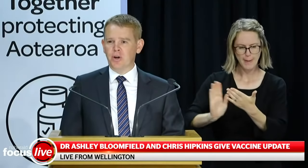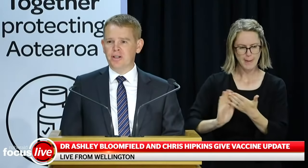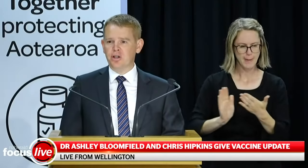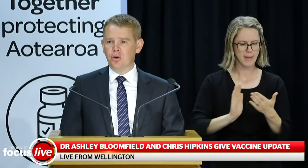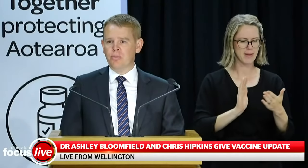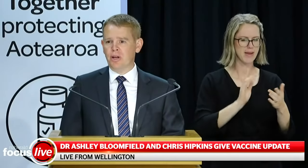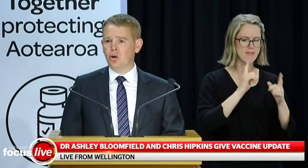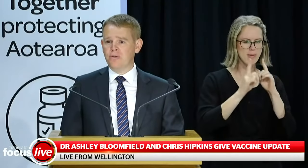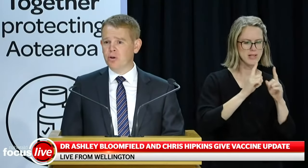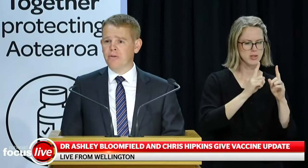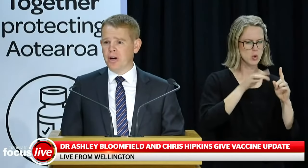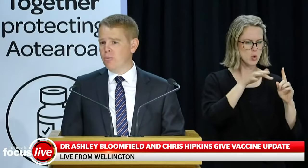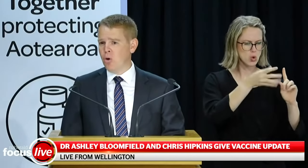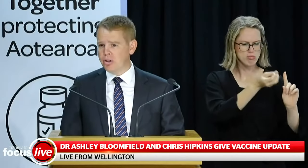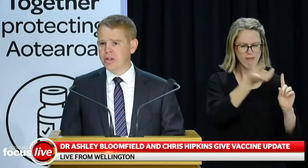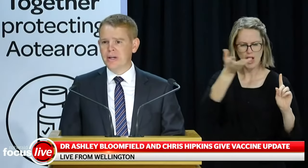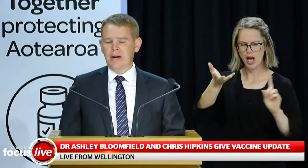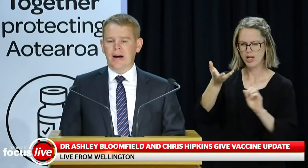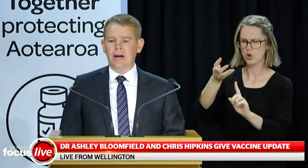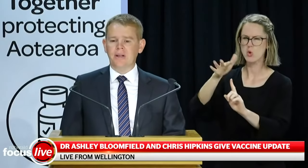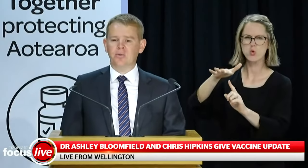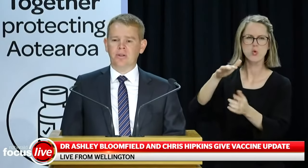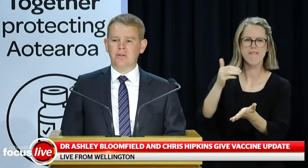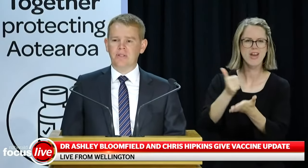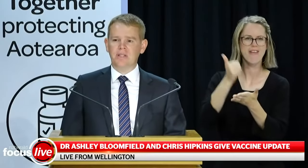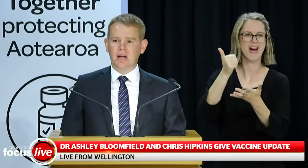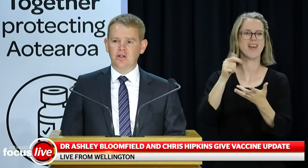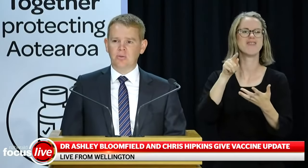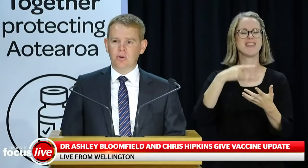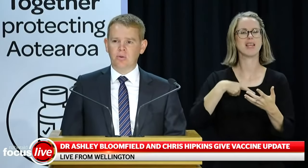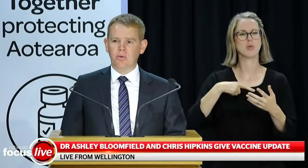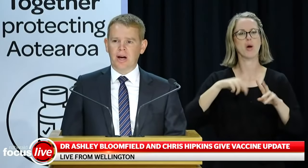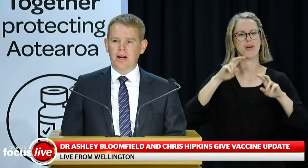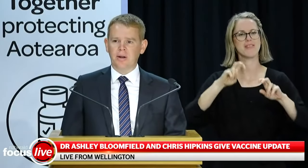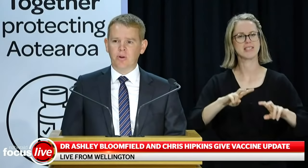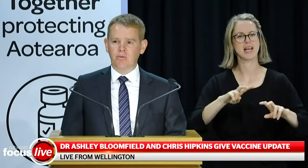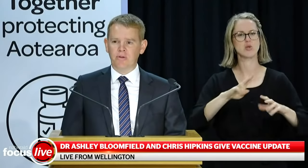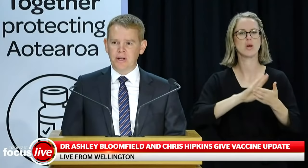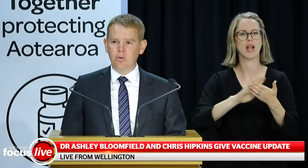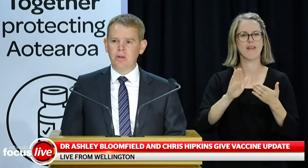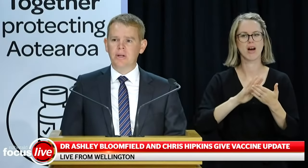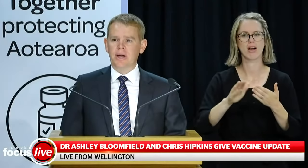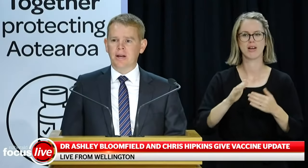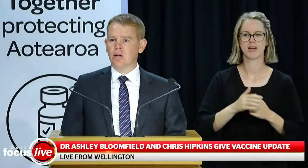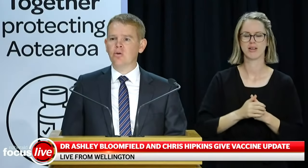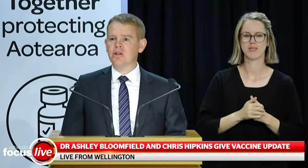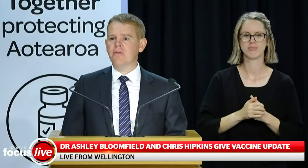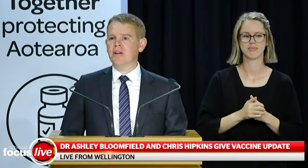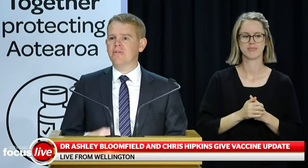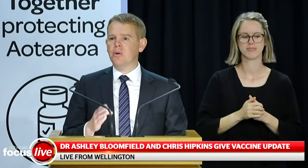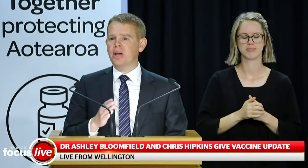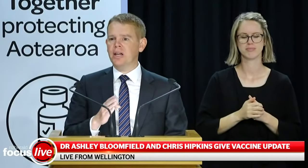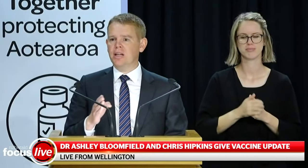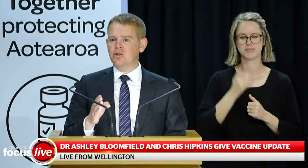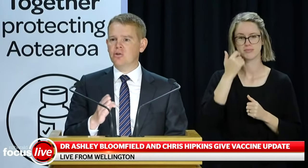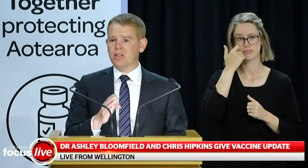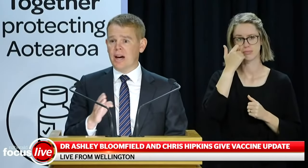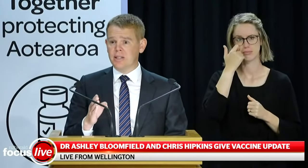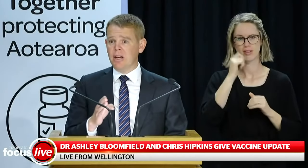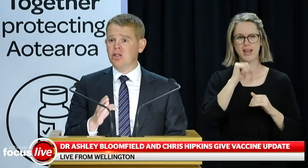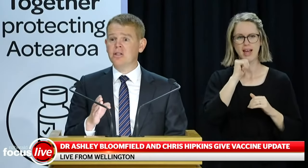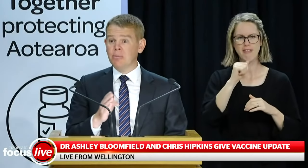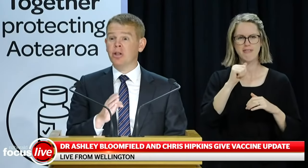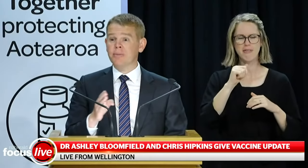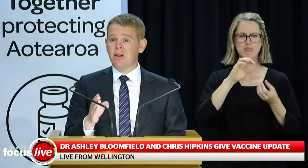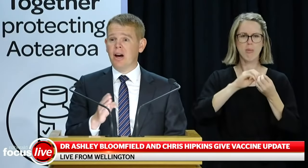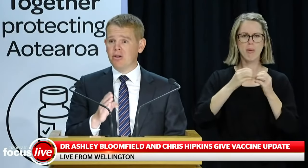been provided to whom and who verified what, and that's what the investigation will reveal. And it'll also reveal if there were any issues with